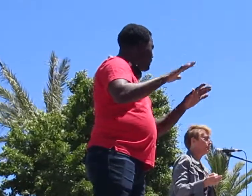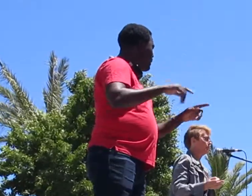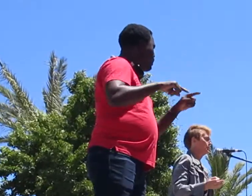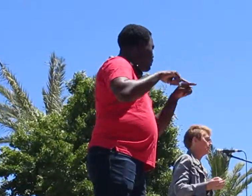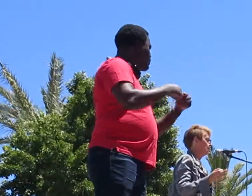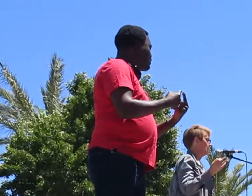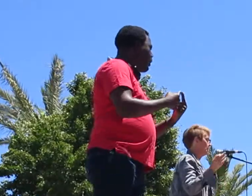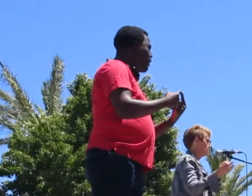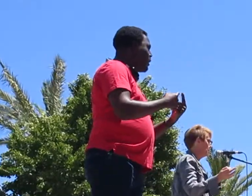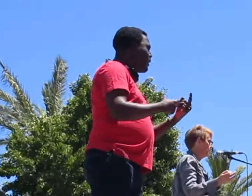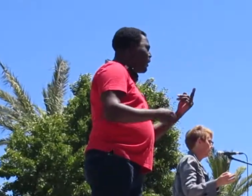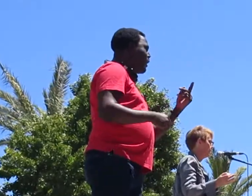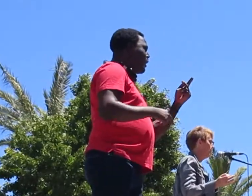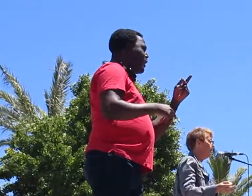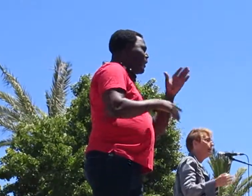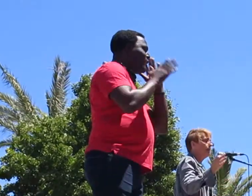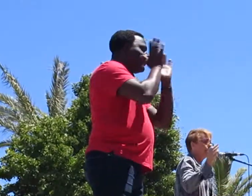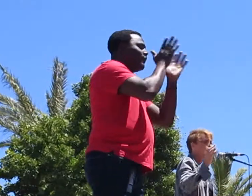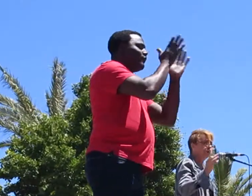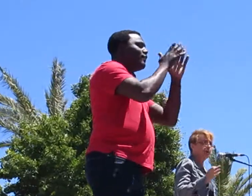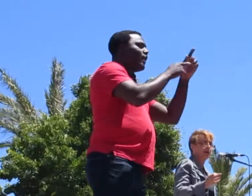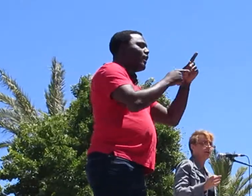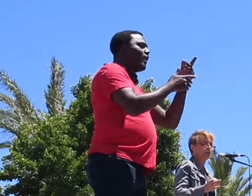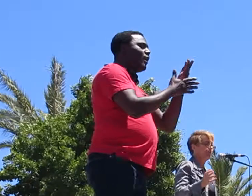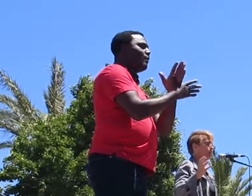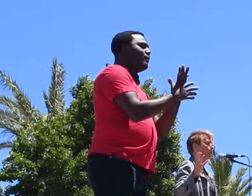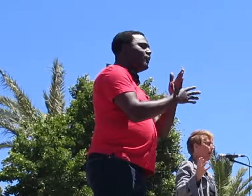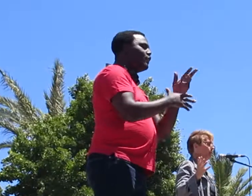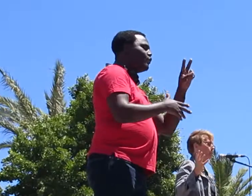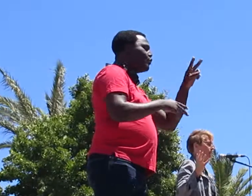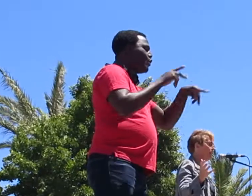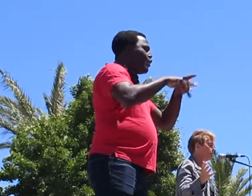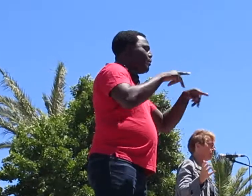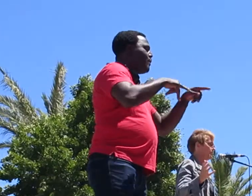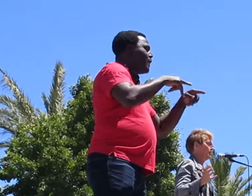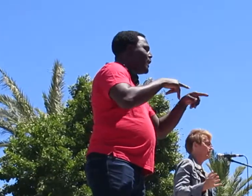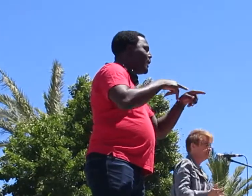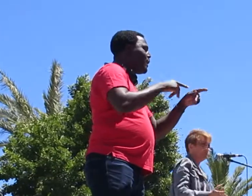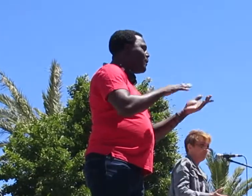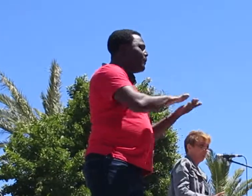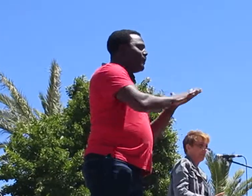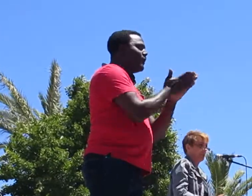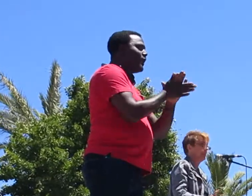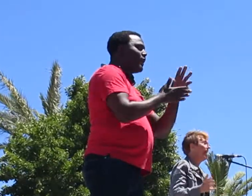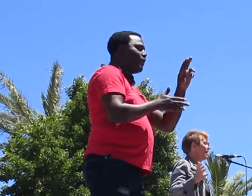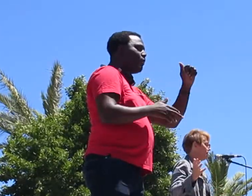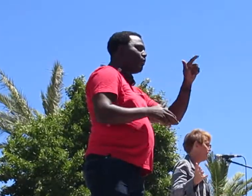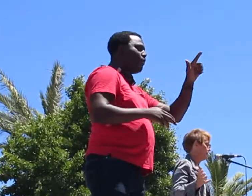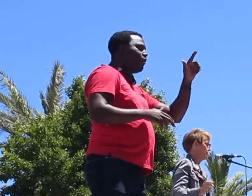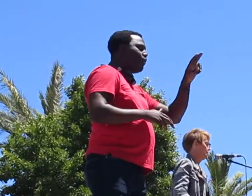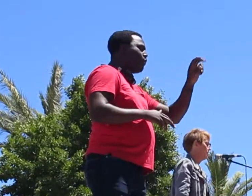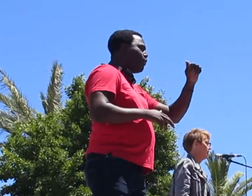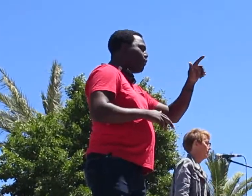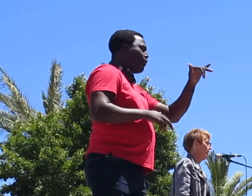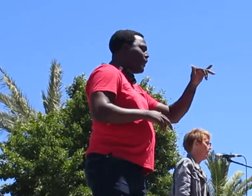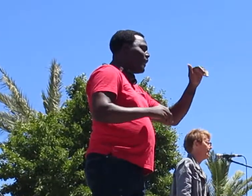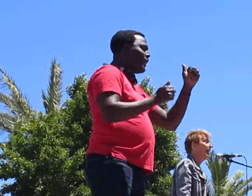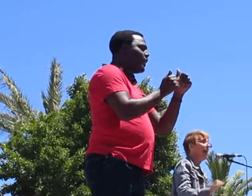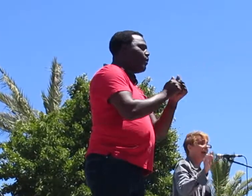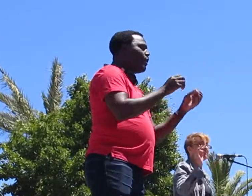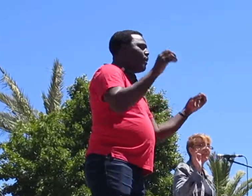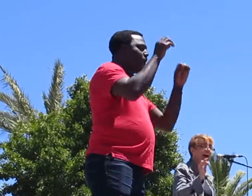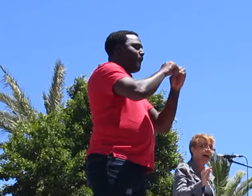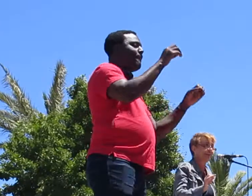as a conversation between two people turned out to be a rally with hundreds in person and thousands